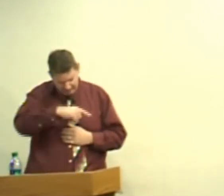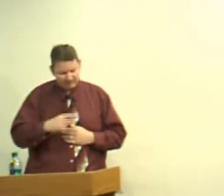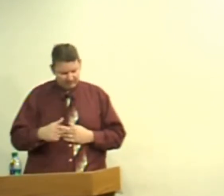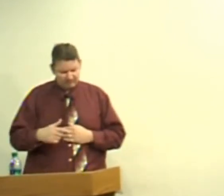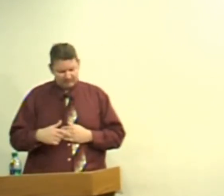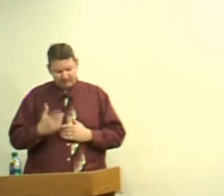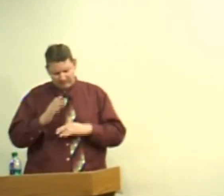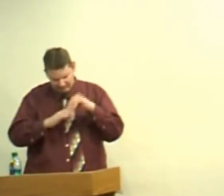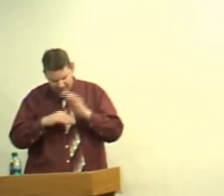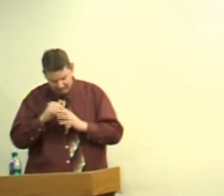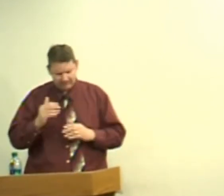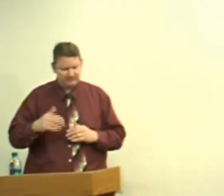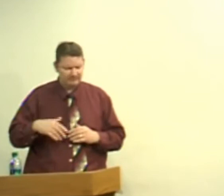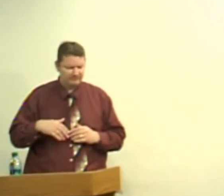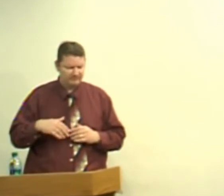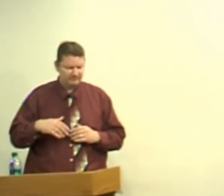Lord, give to all of us comfort.